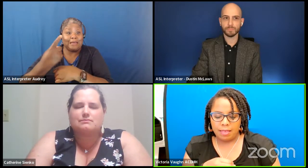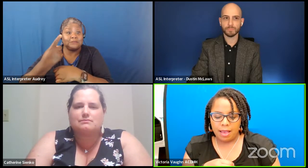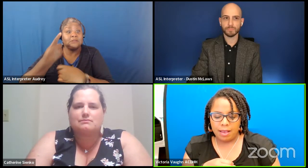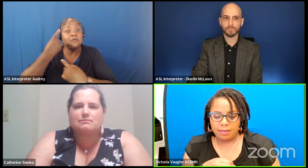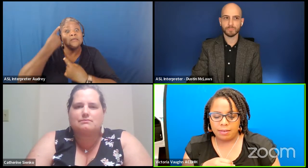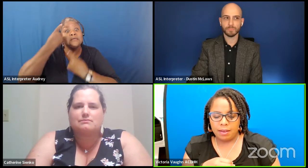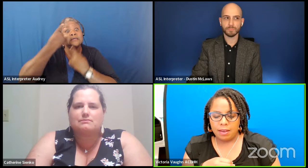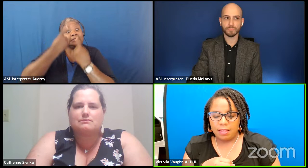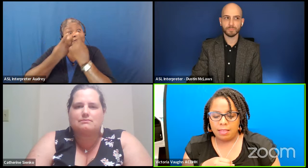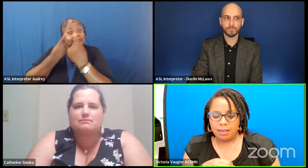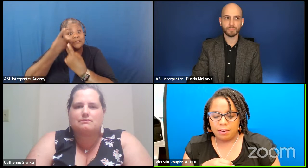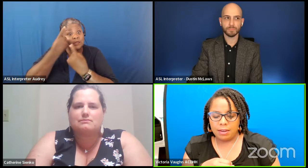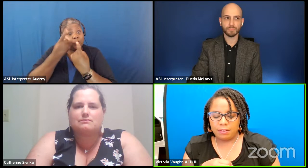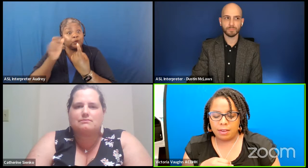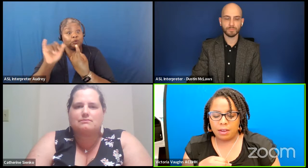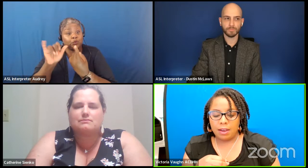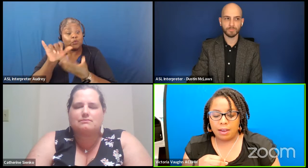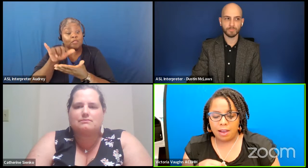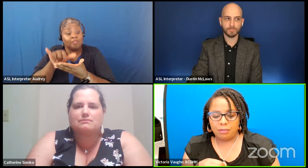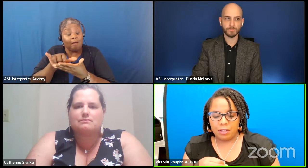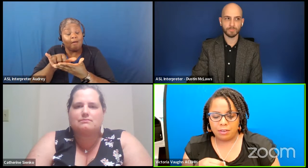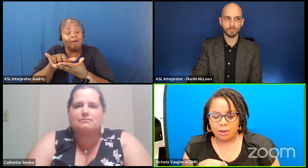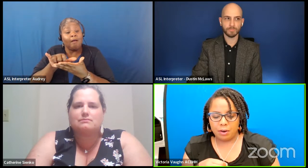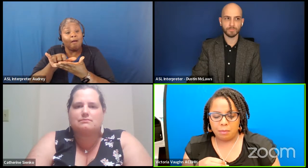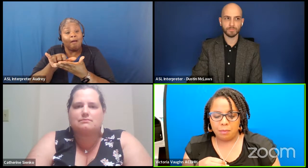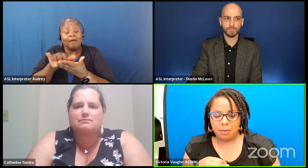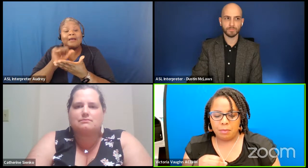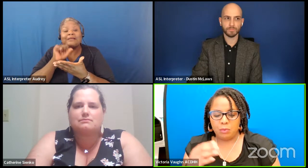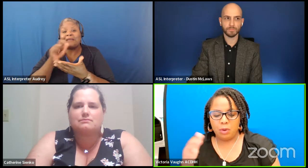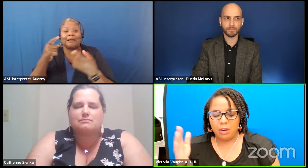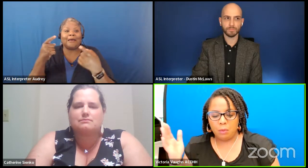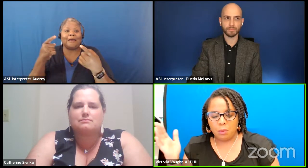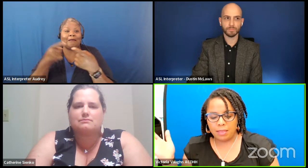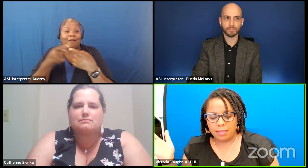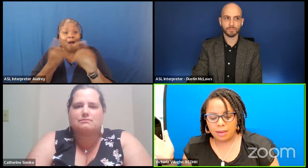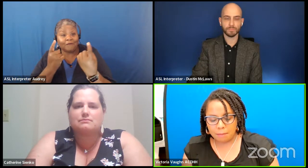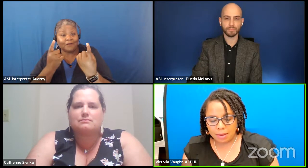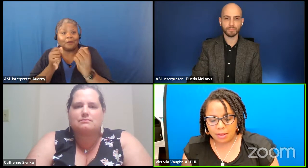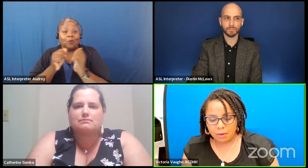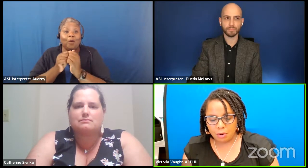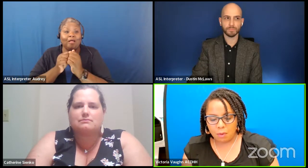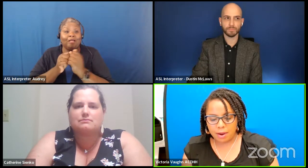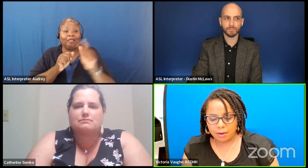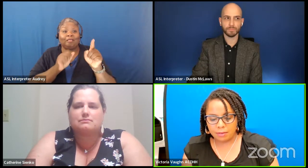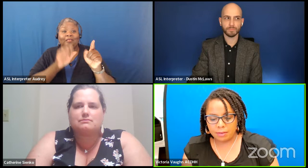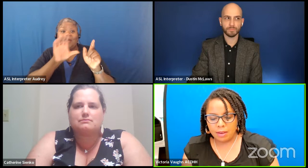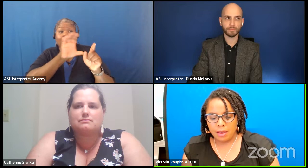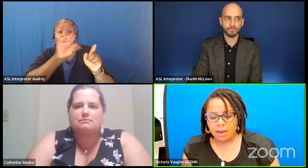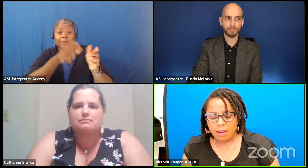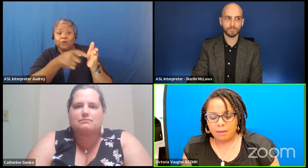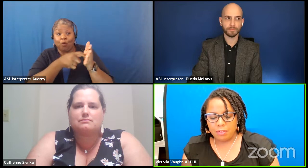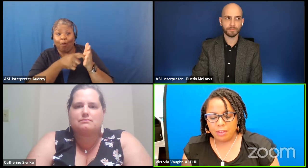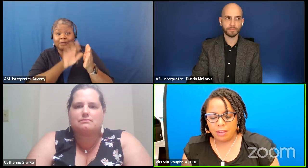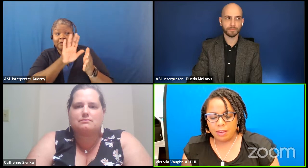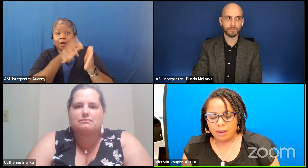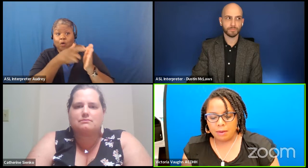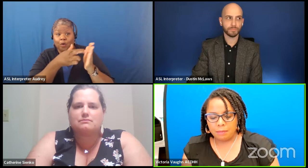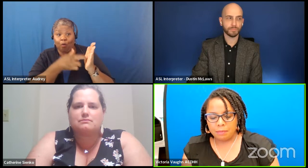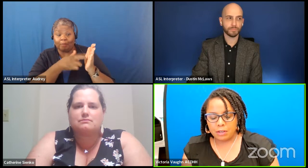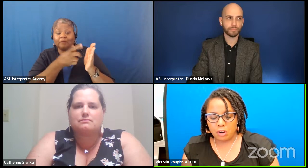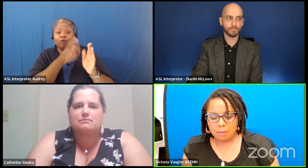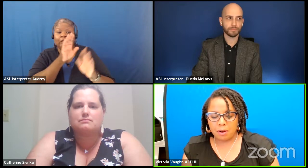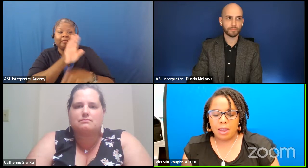consideration that there is a conflict here between what the company requires of